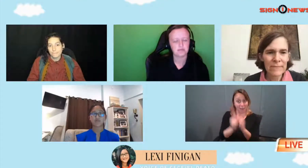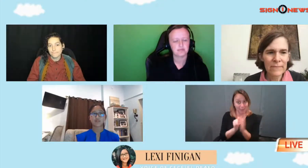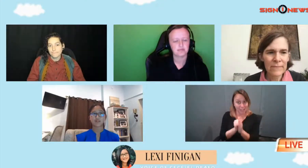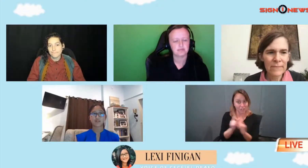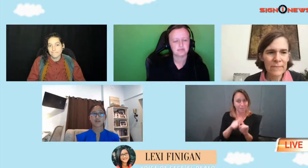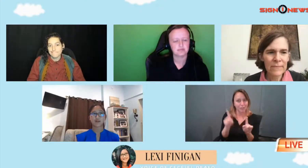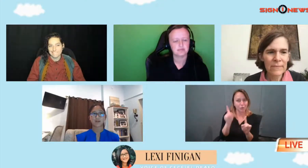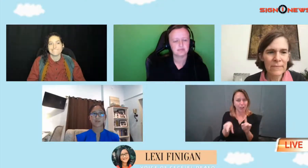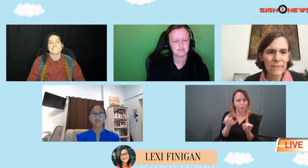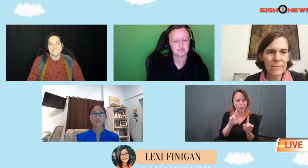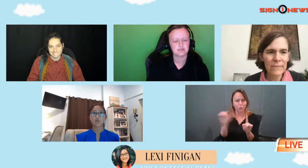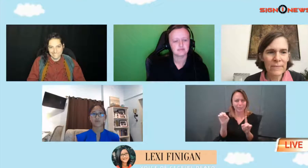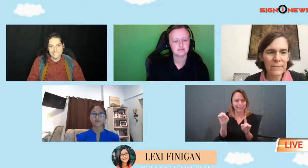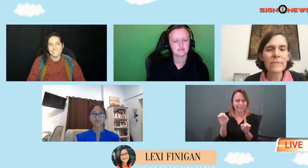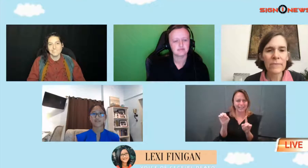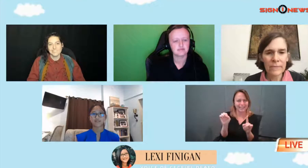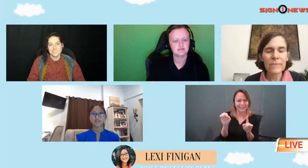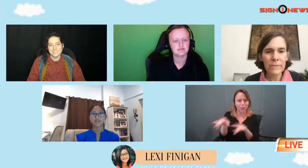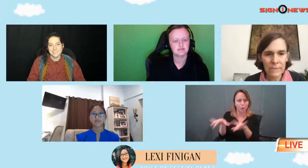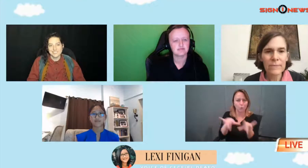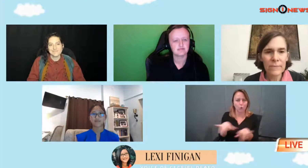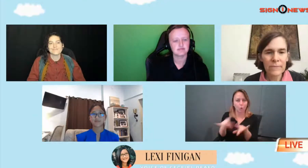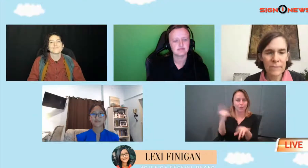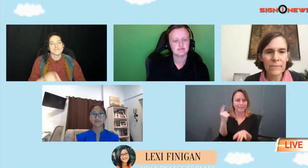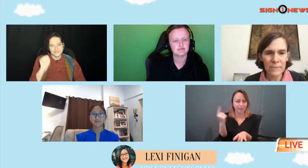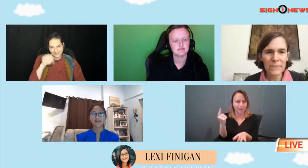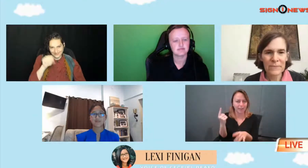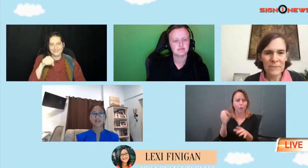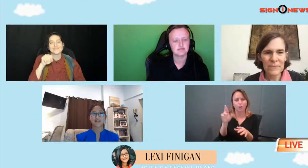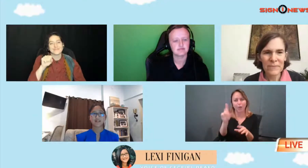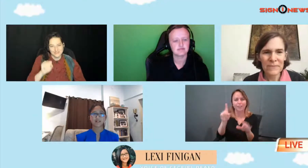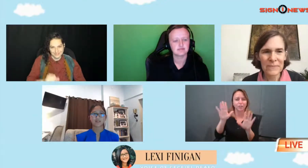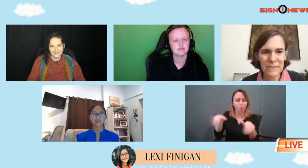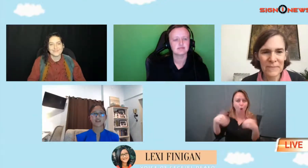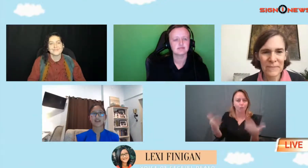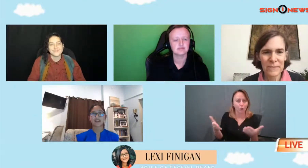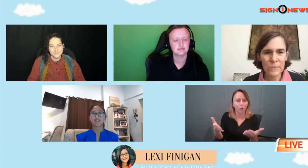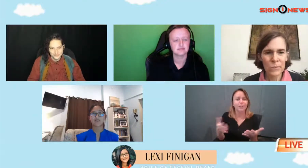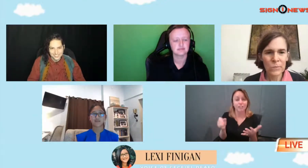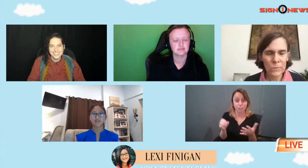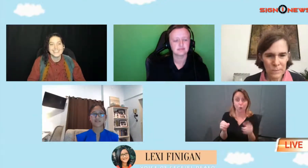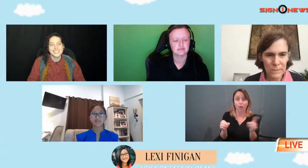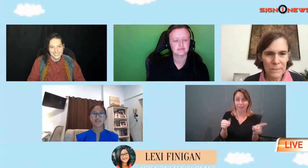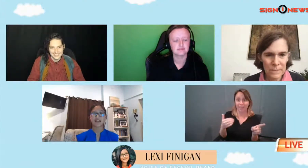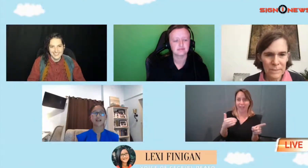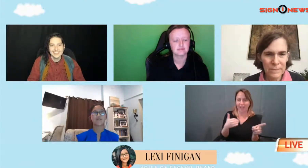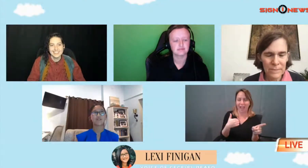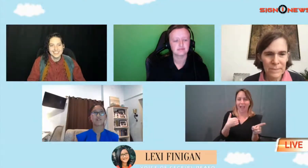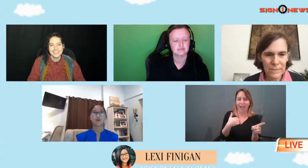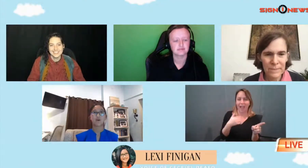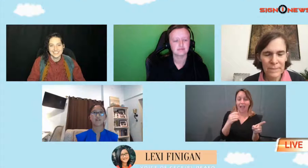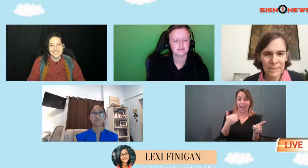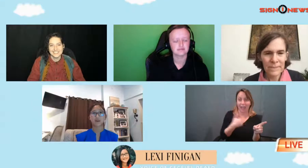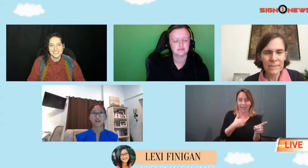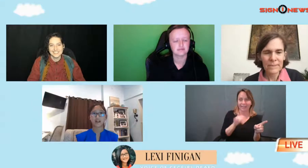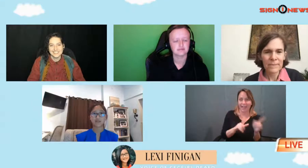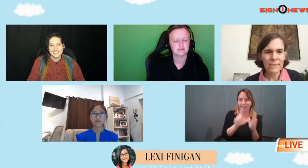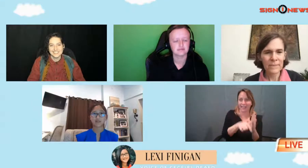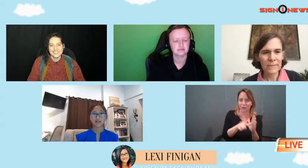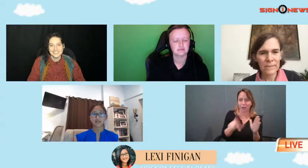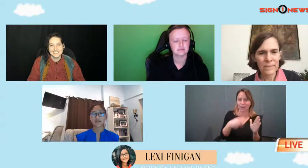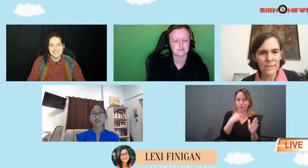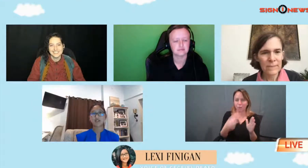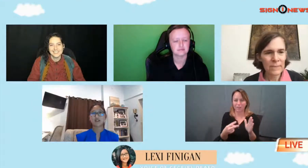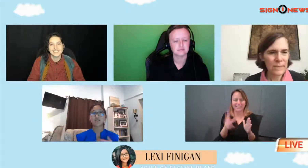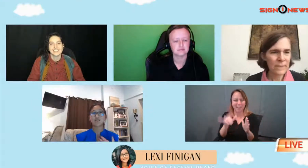to record some things. That's when they had the animation. I had the voice, and that was the hardest part, I